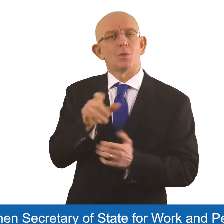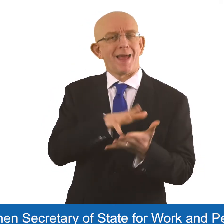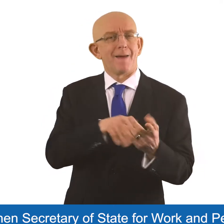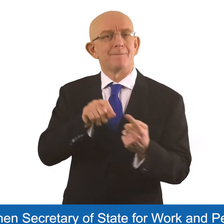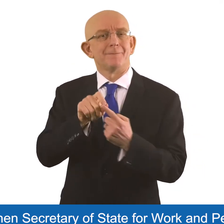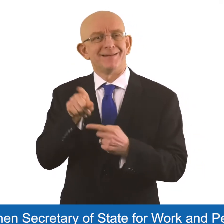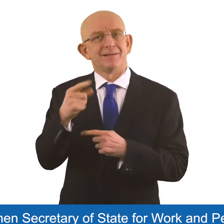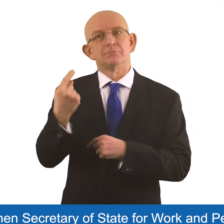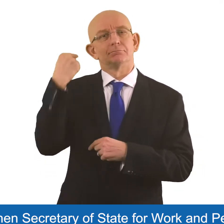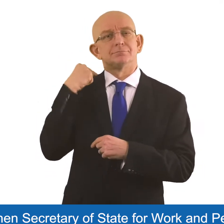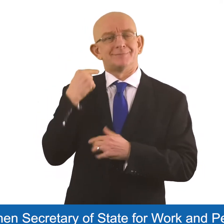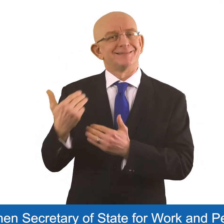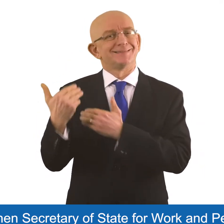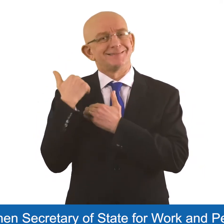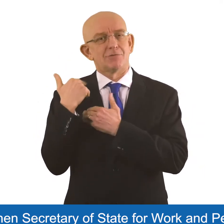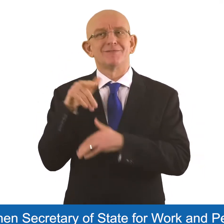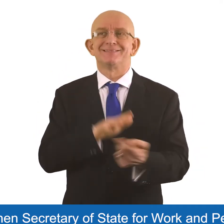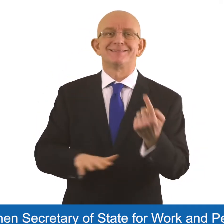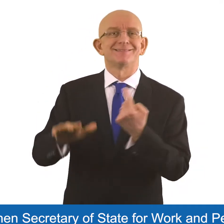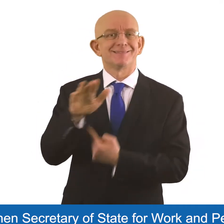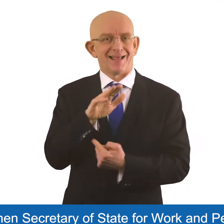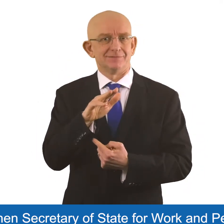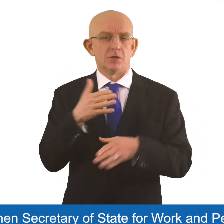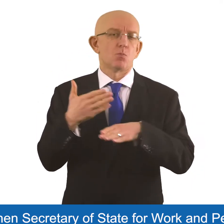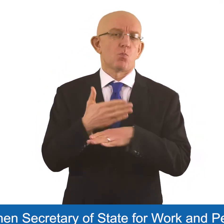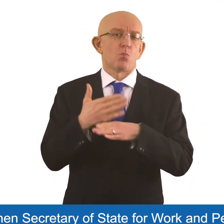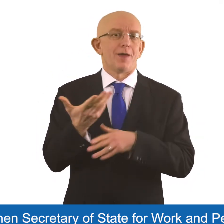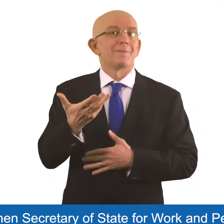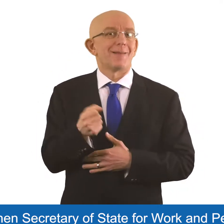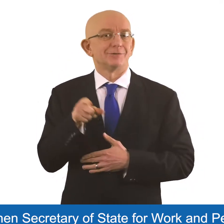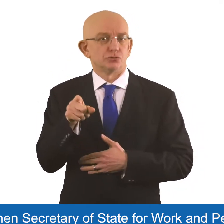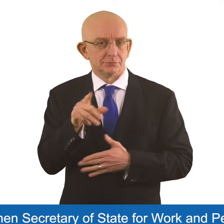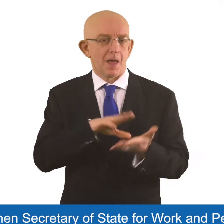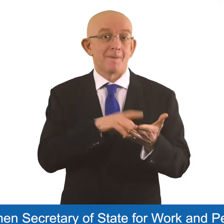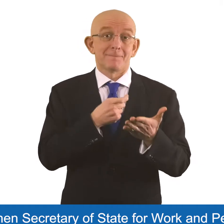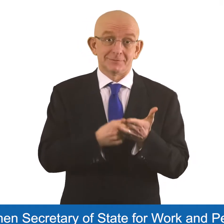by the then Secretary of State for Work and Pensions, Mr. Andrew Smith, MP.